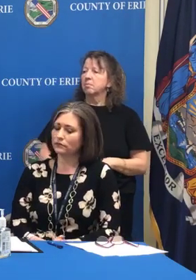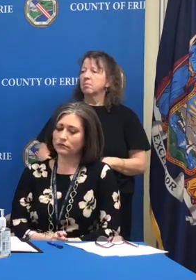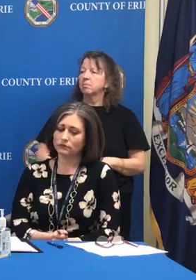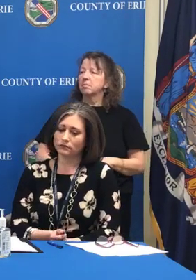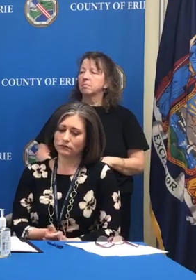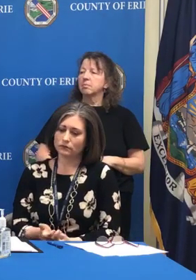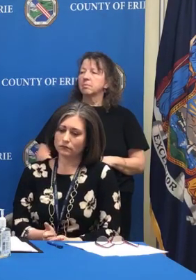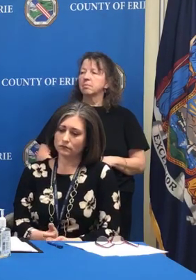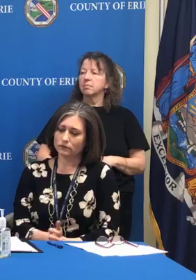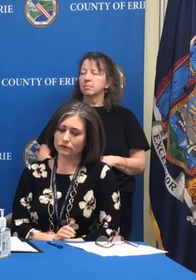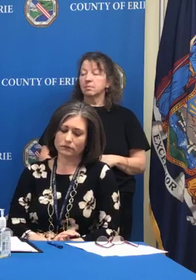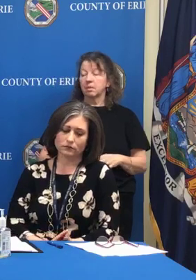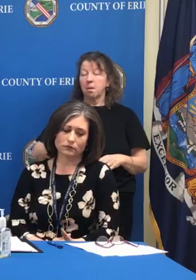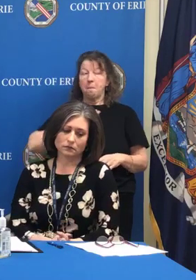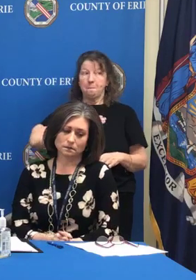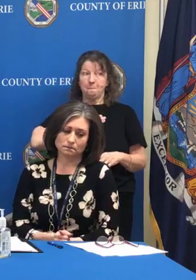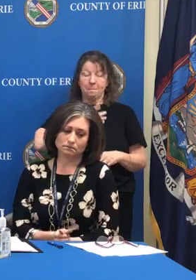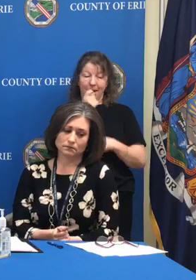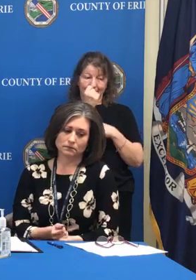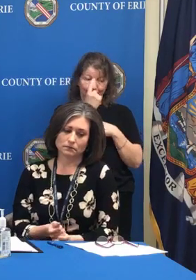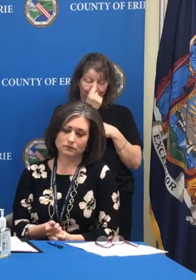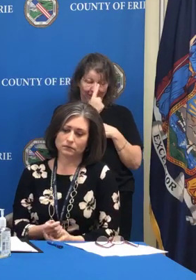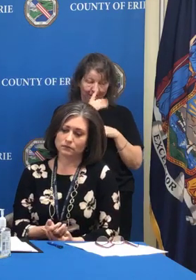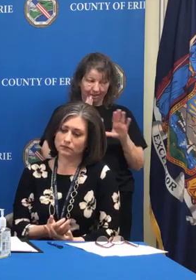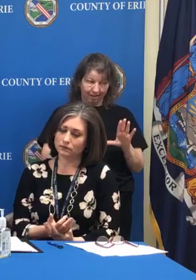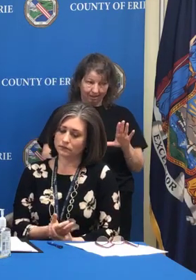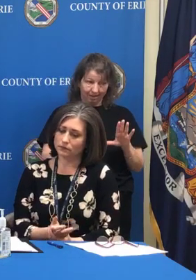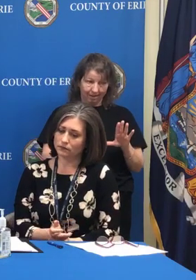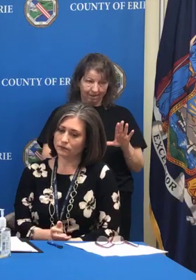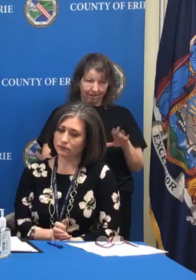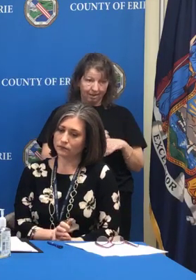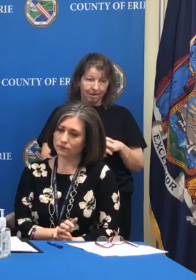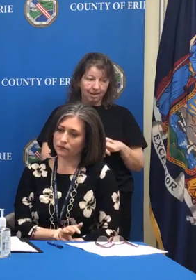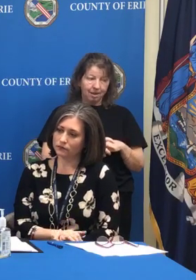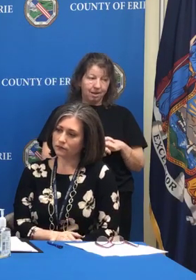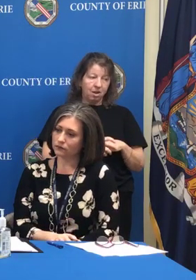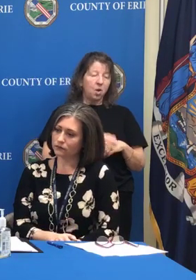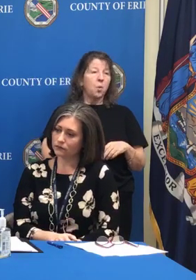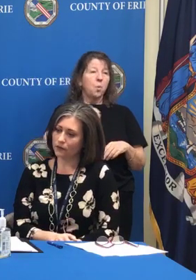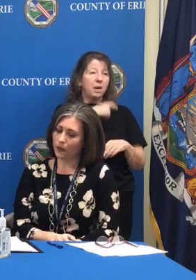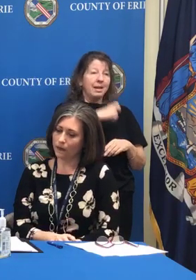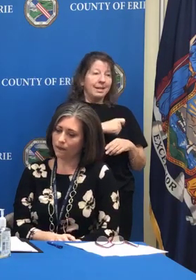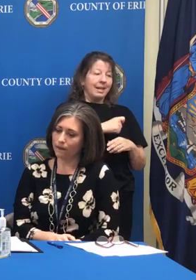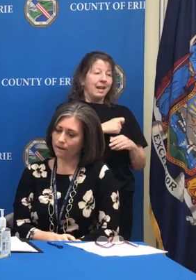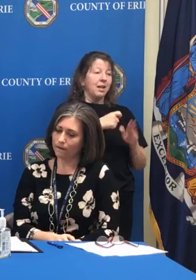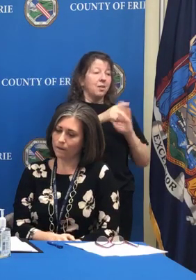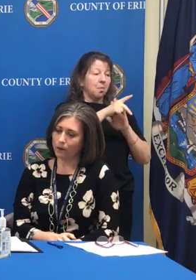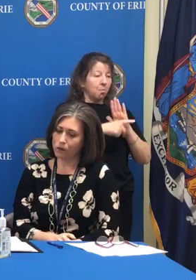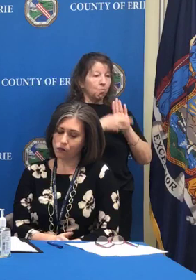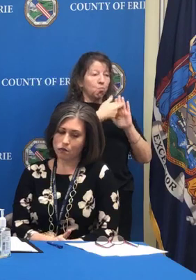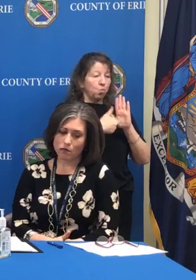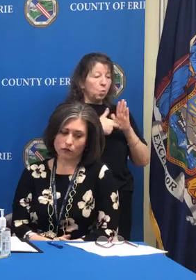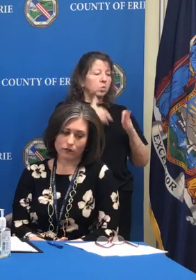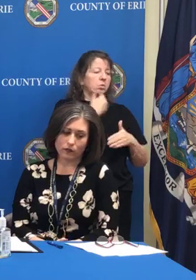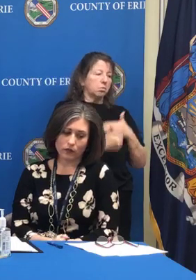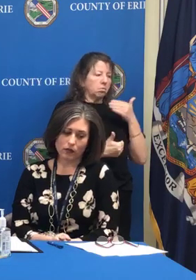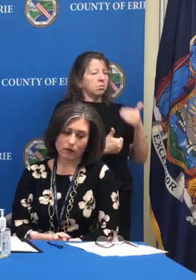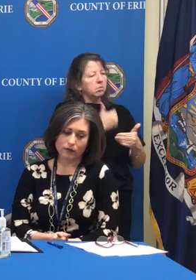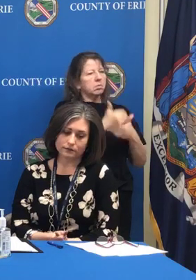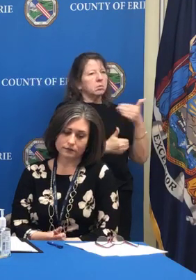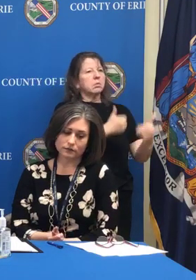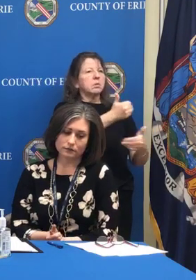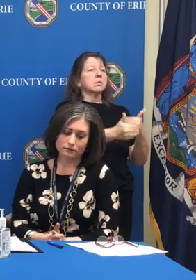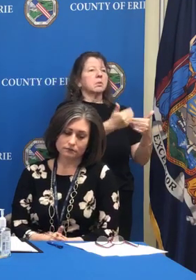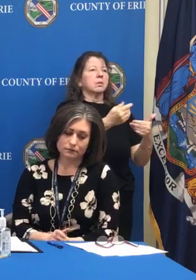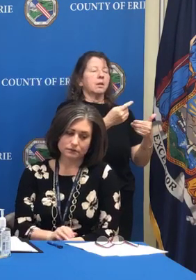that. It's my understanding that we had to go through the testing validation protocol. We did not receive initial tests